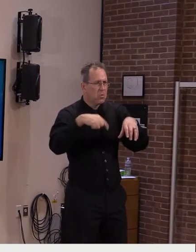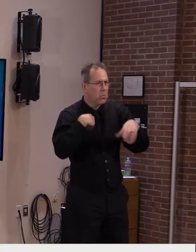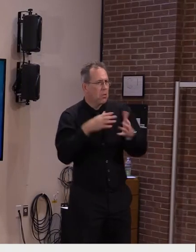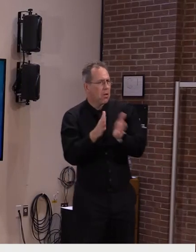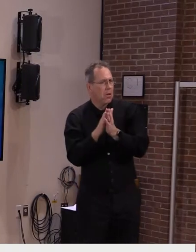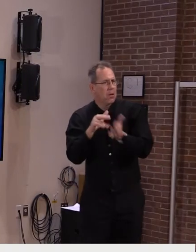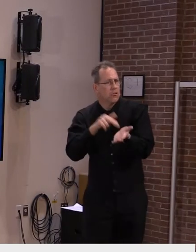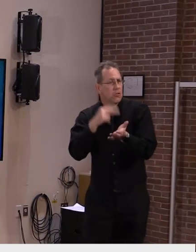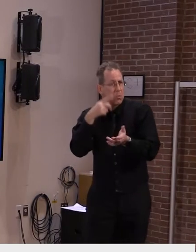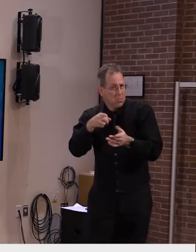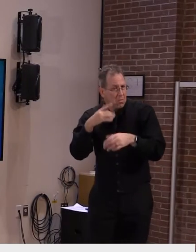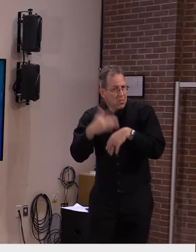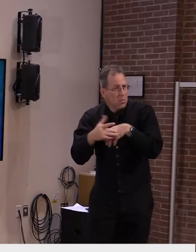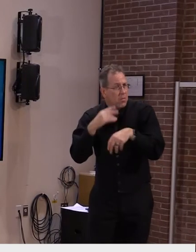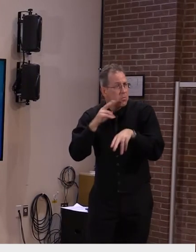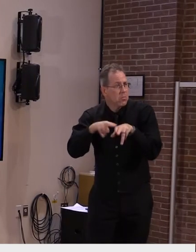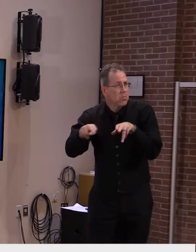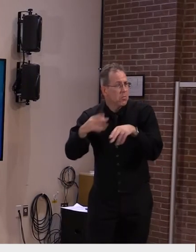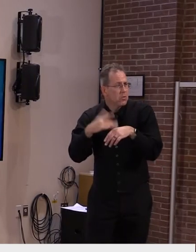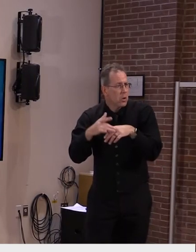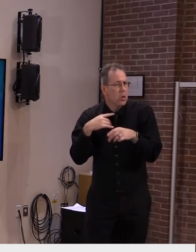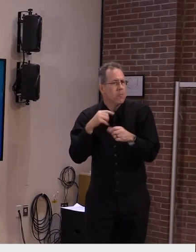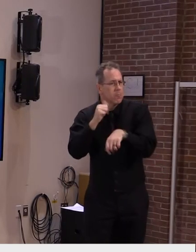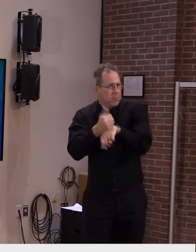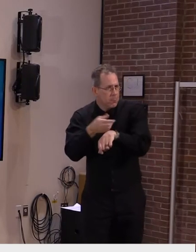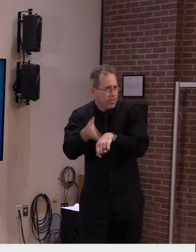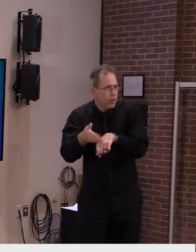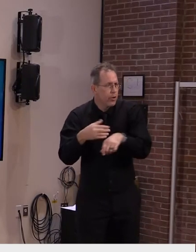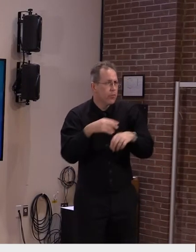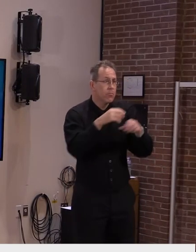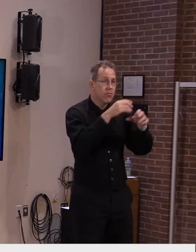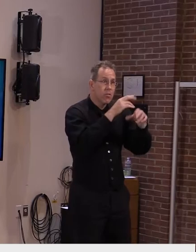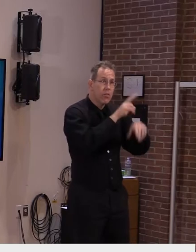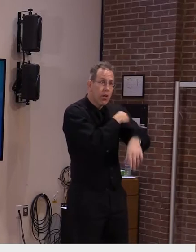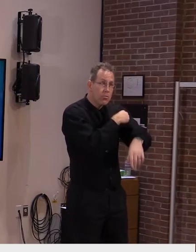In terms of ICU capacity, we have worked